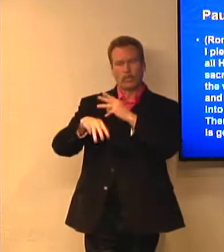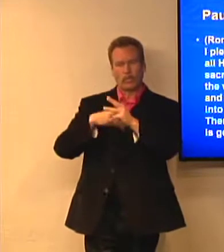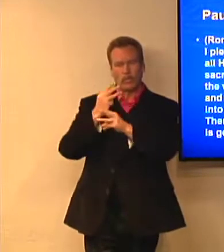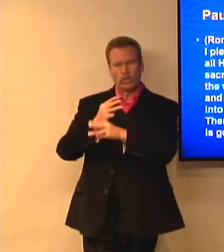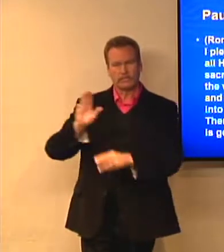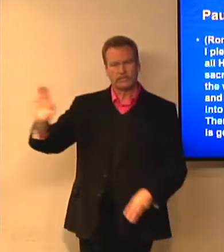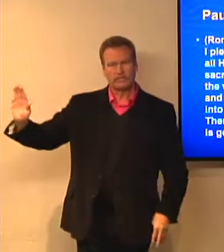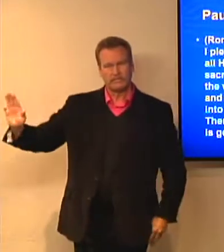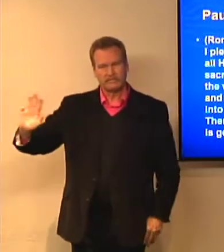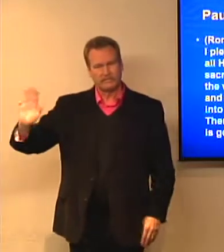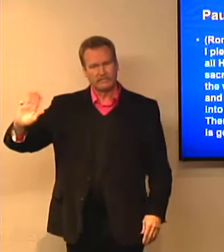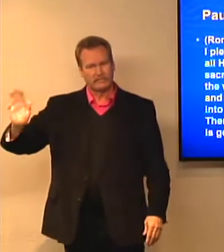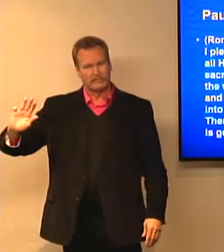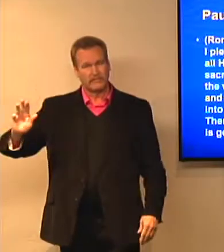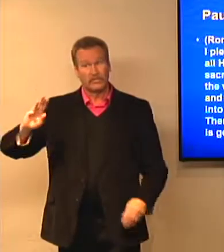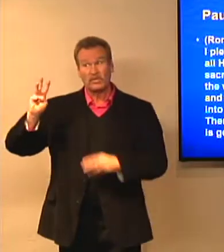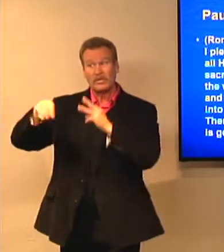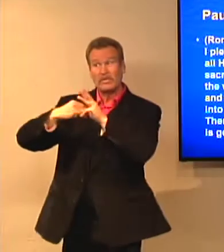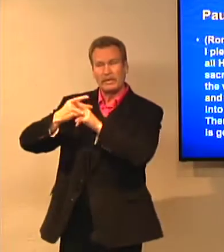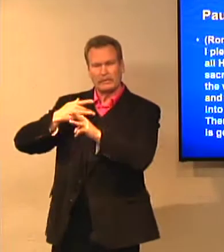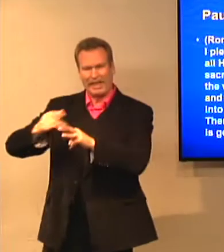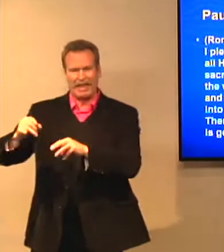So don't copy the world.